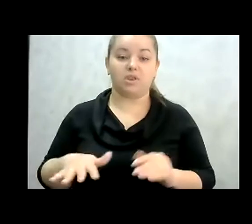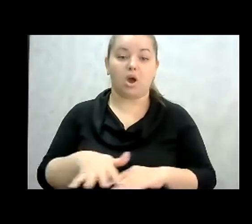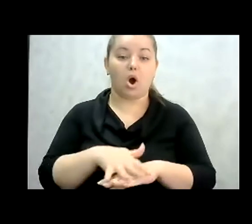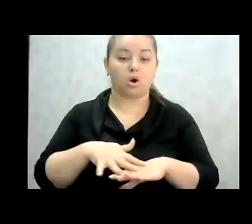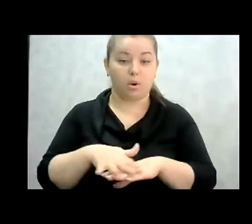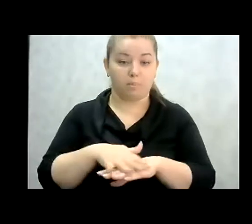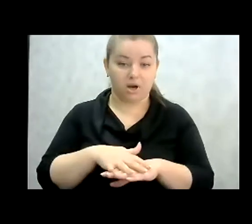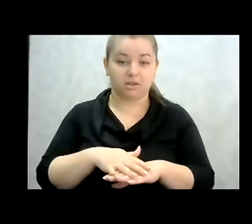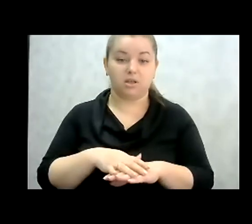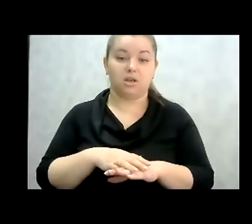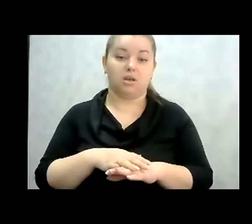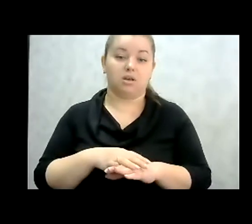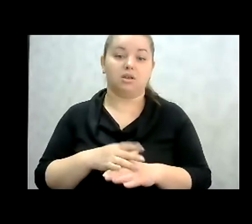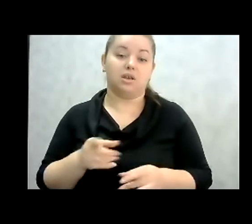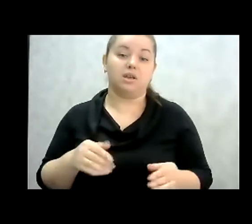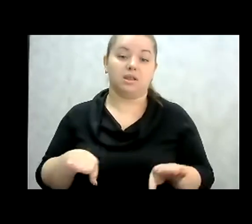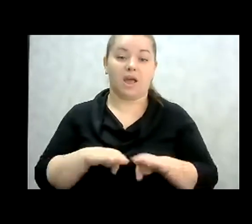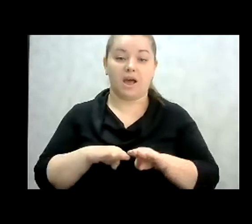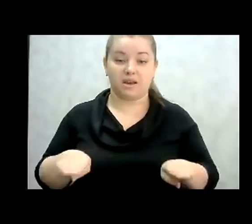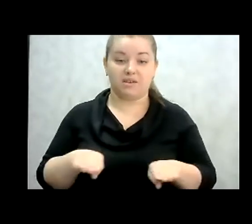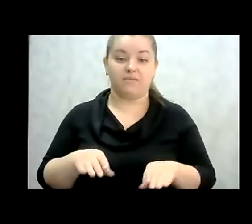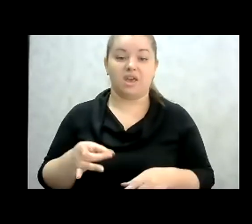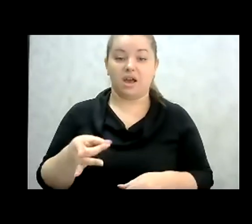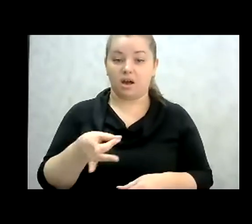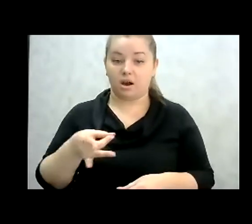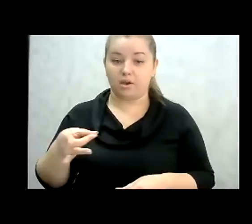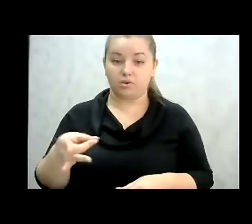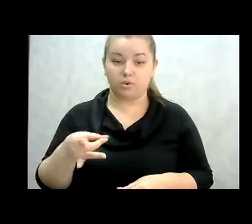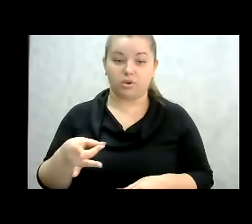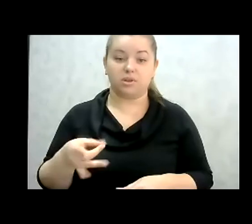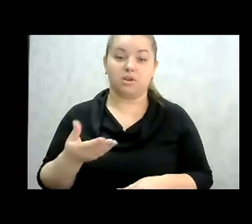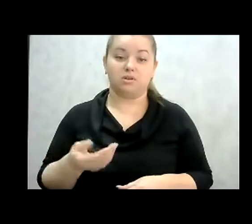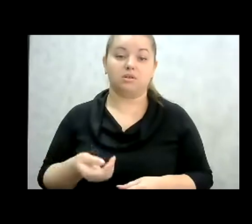and territorial division at the sub-regional level and at the level of